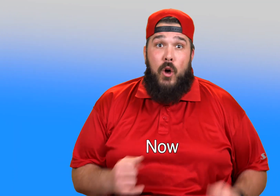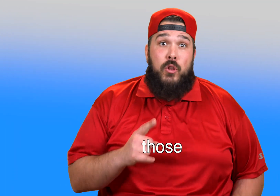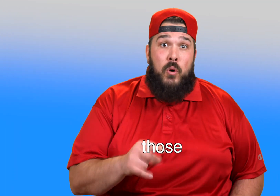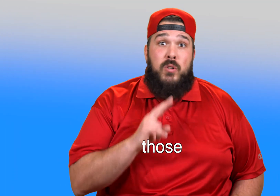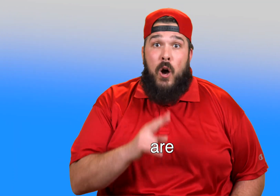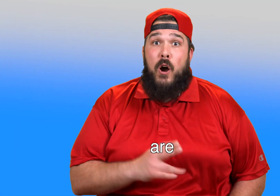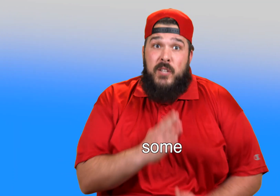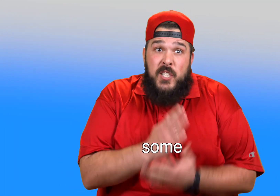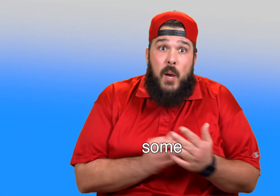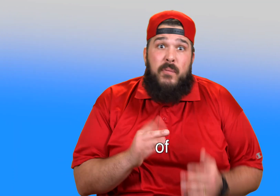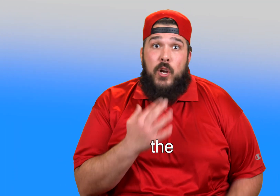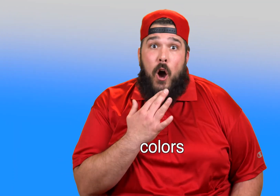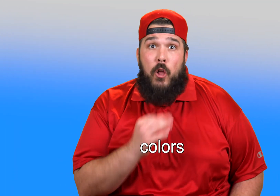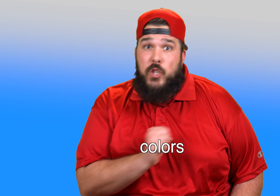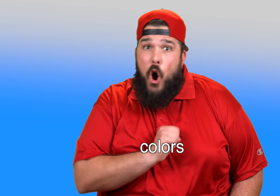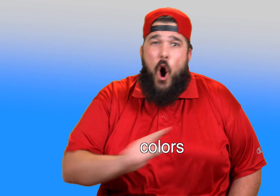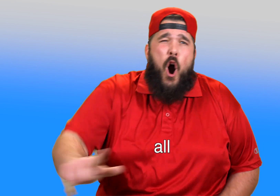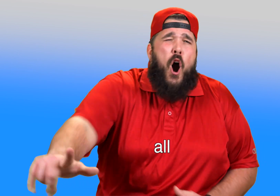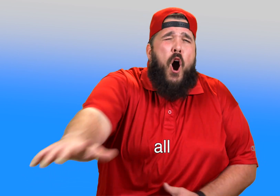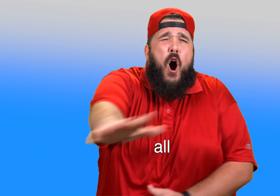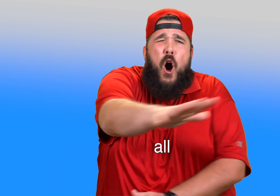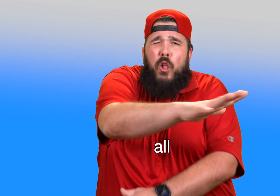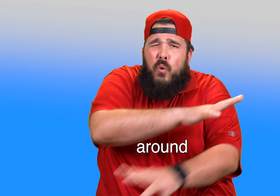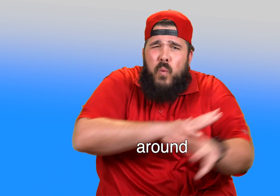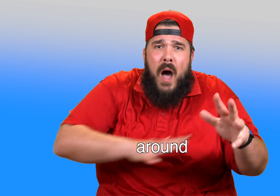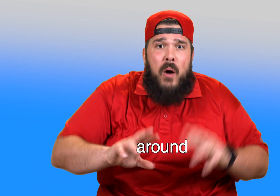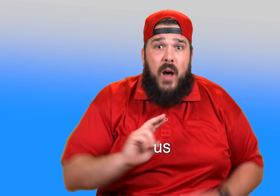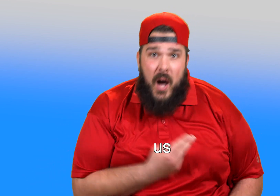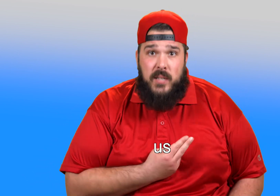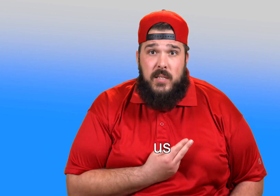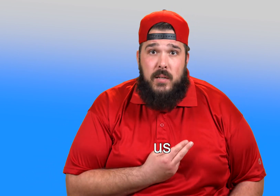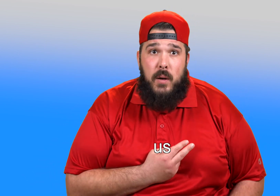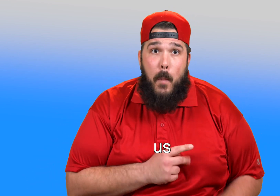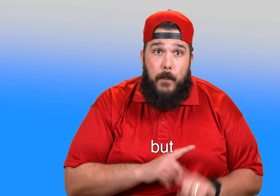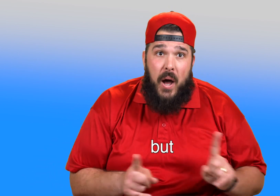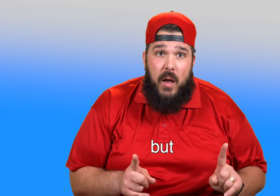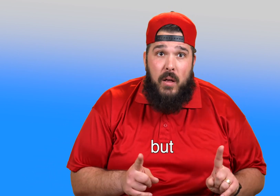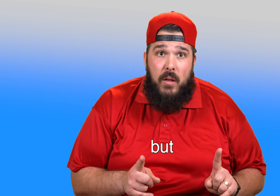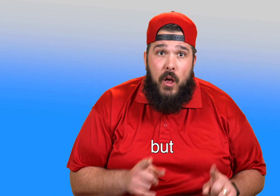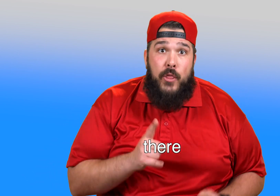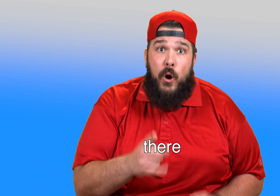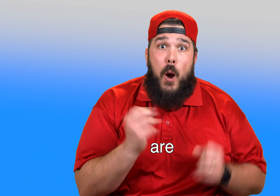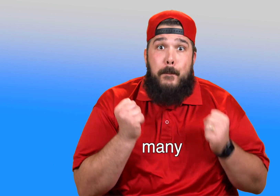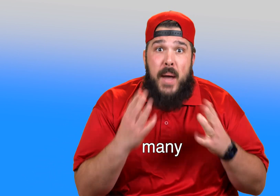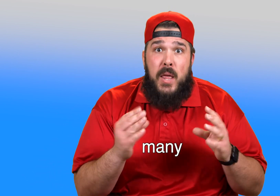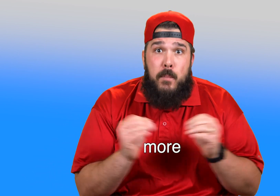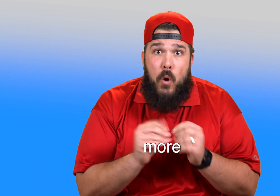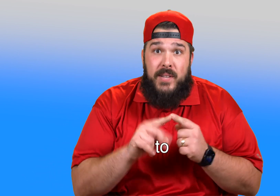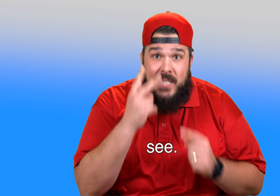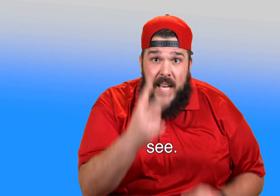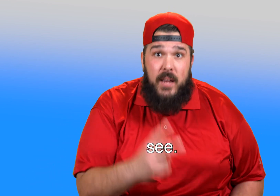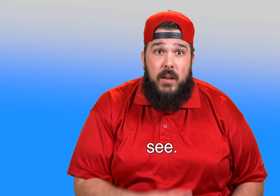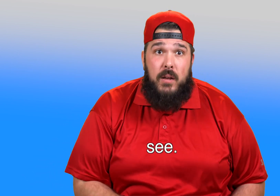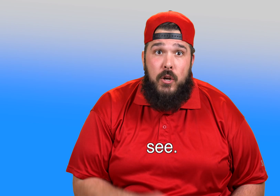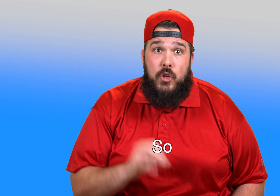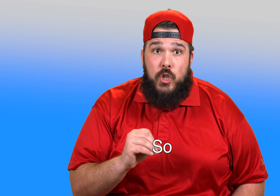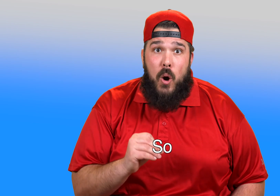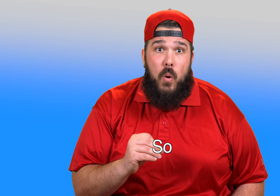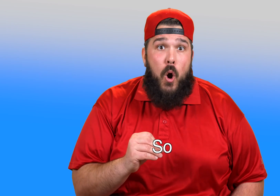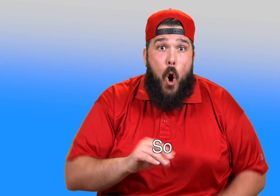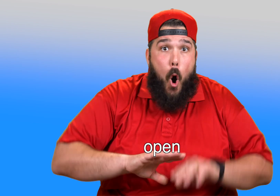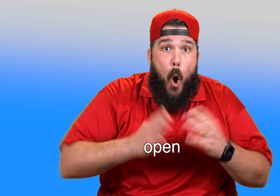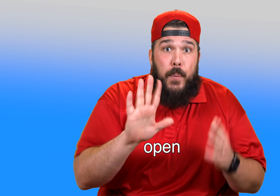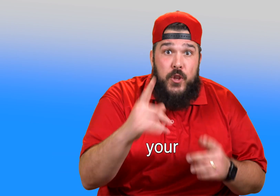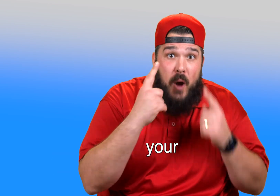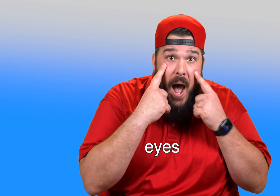Now, those are some of the colors all around us, but there are many more to see.